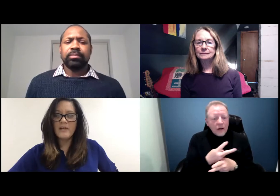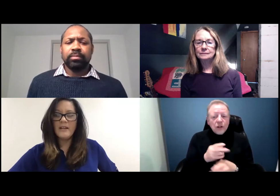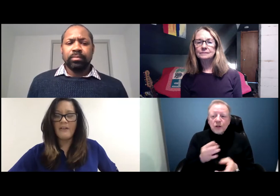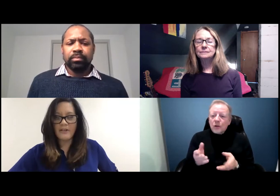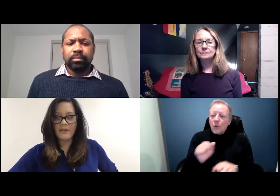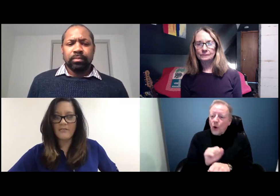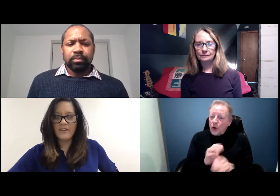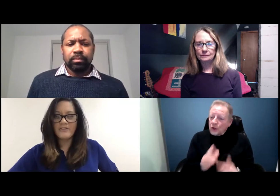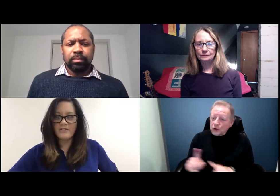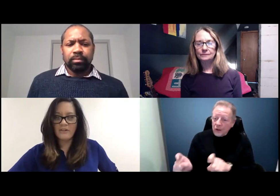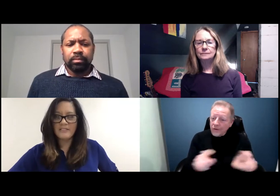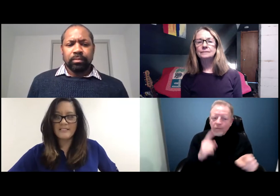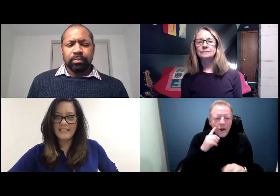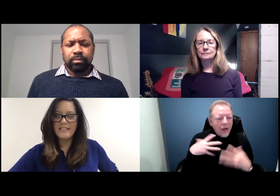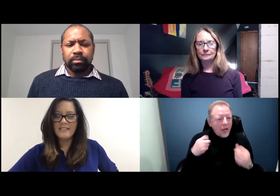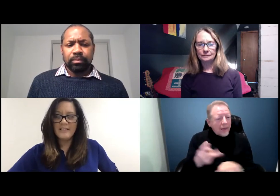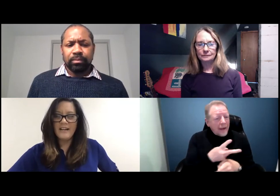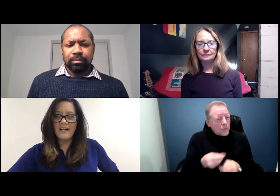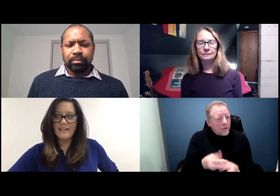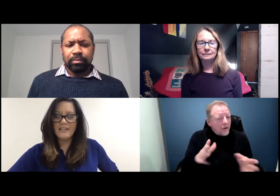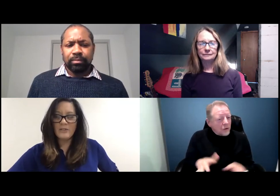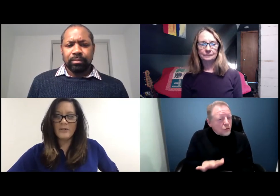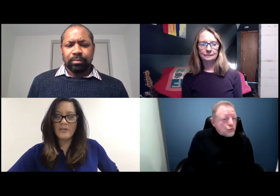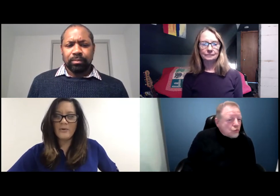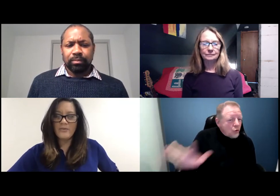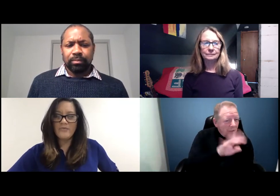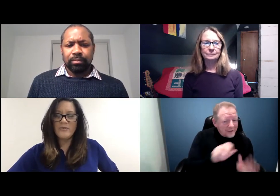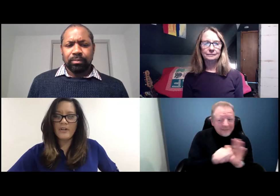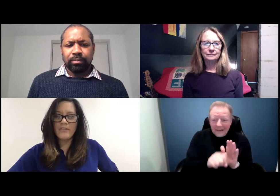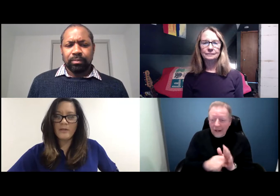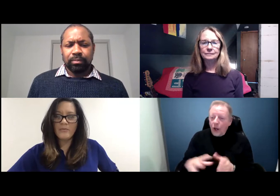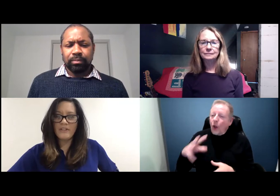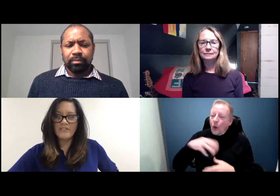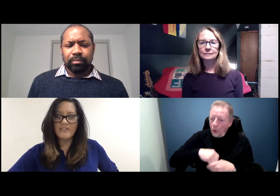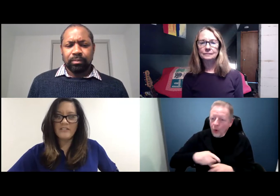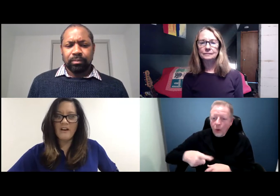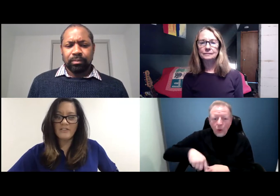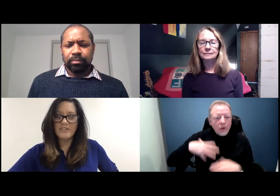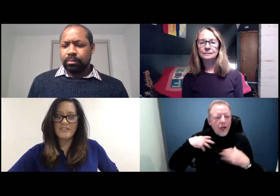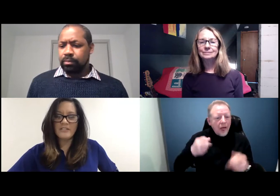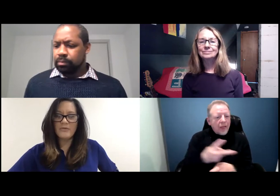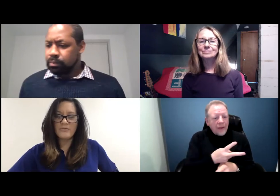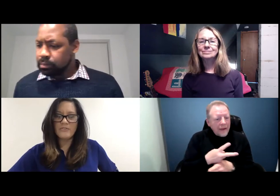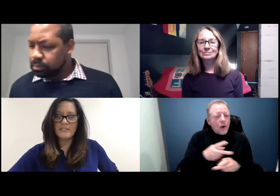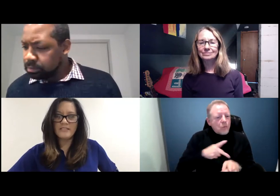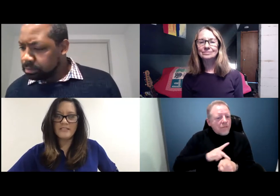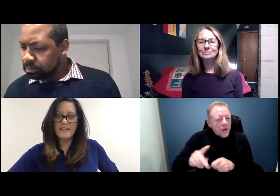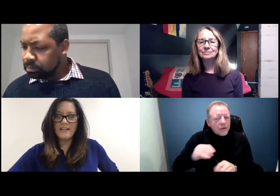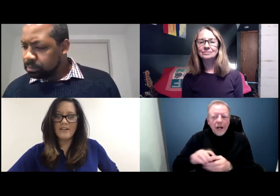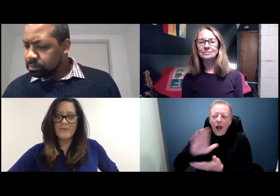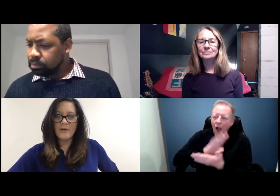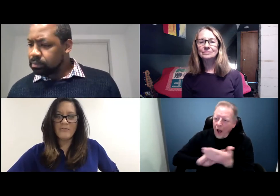to healthcare providers across the state, including those future healthcare professionals at colleges and